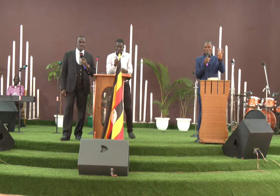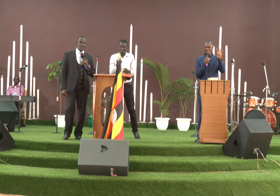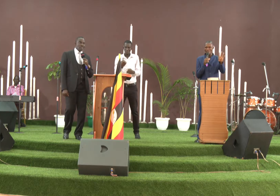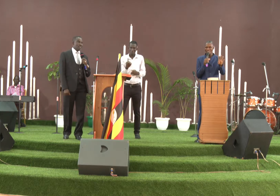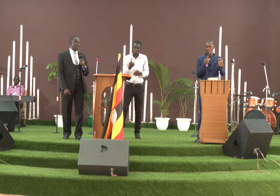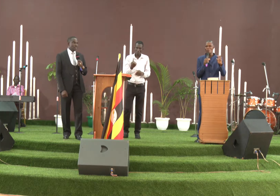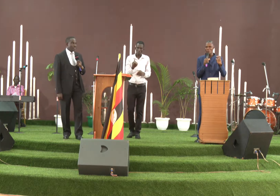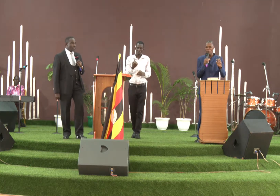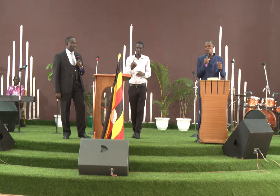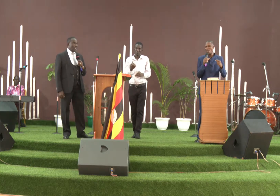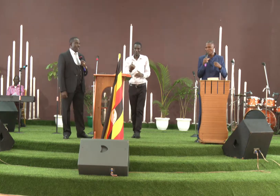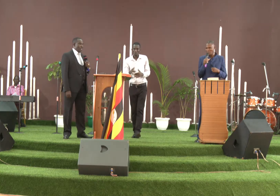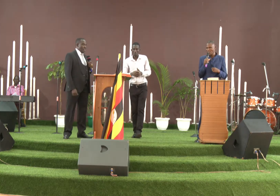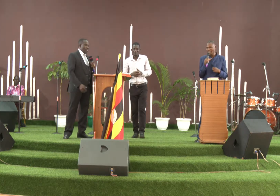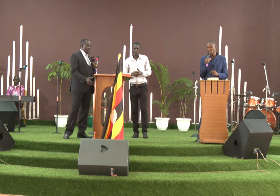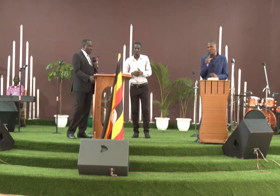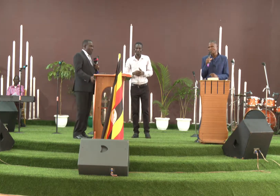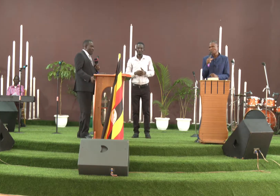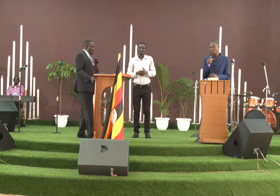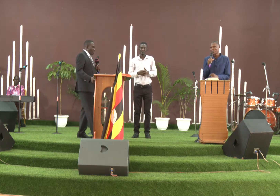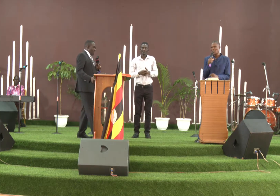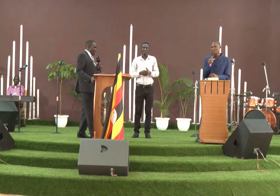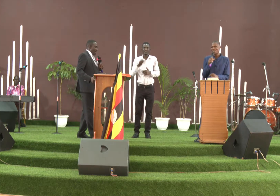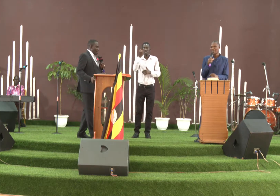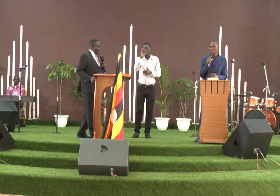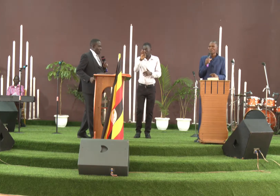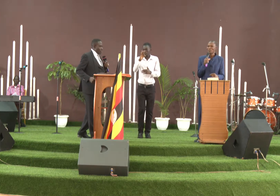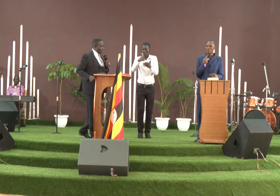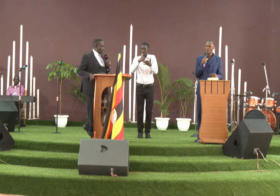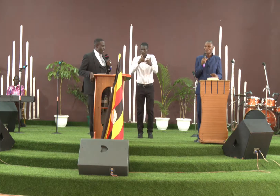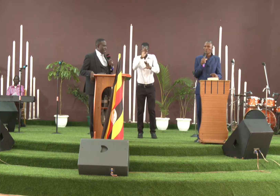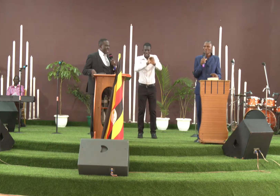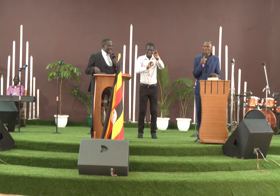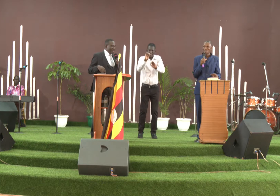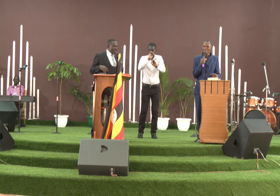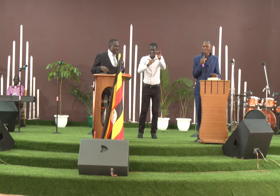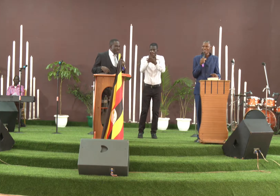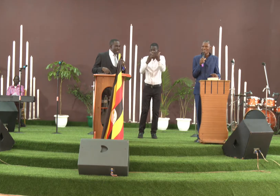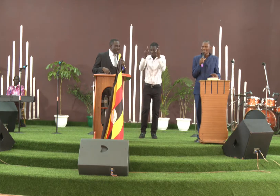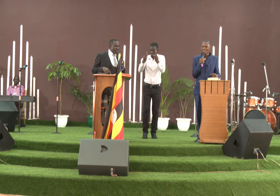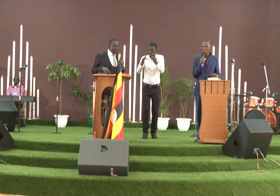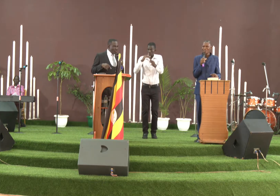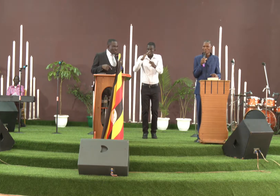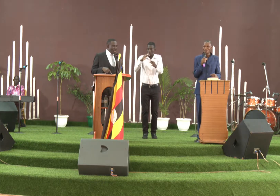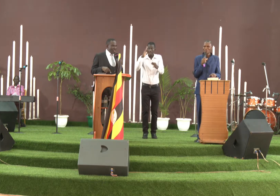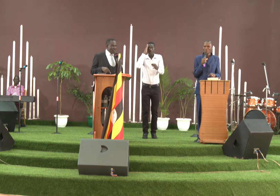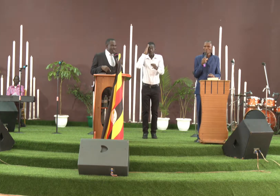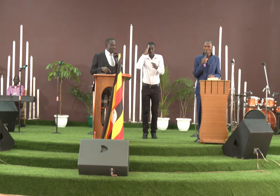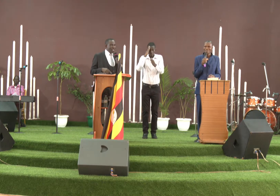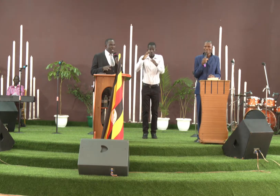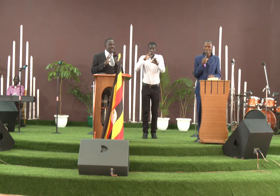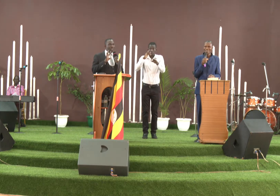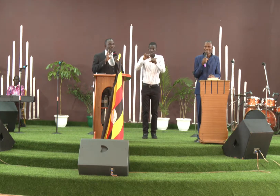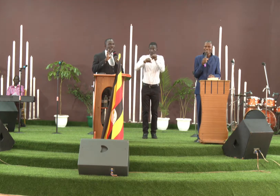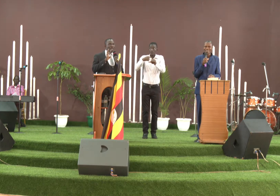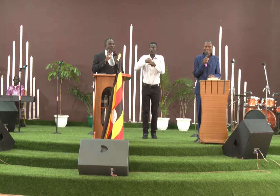those four names, I will know you're referring to me. Bwoba wali onoonyezaayo by'oyinza okwogera kale ne mmanya nti oli kunze